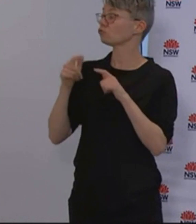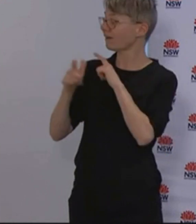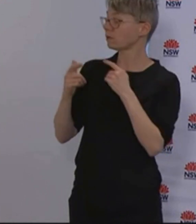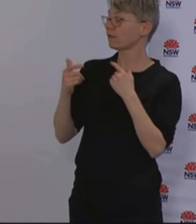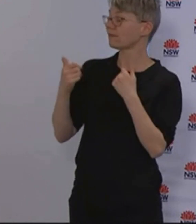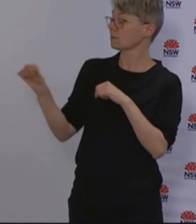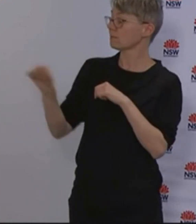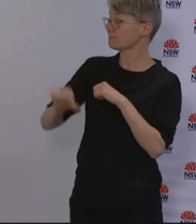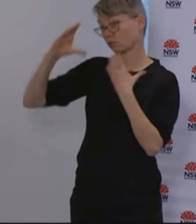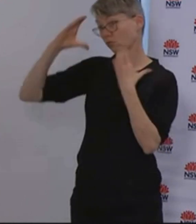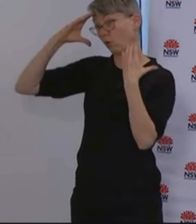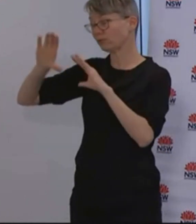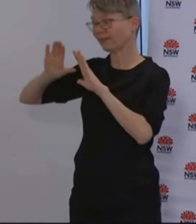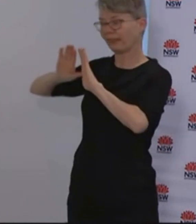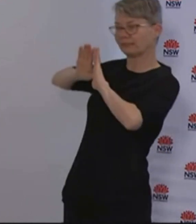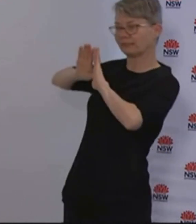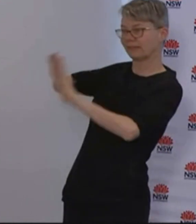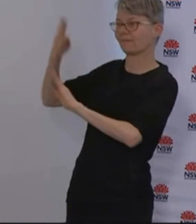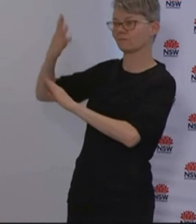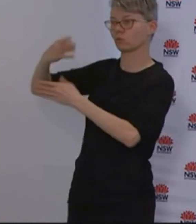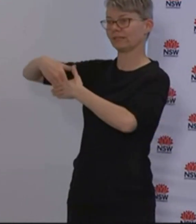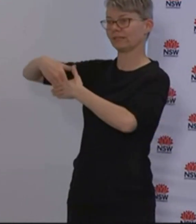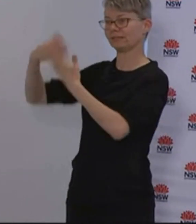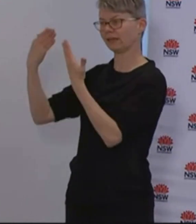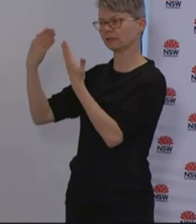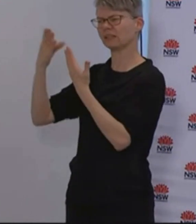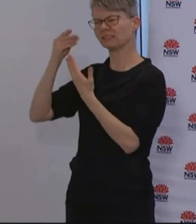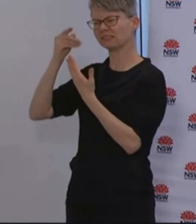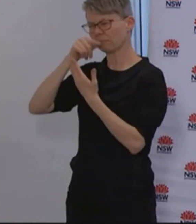been some people allowed out of their hotel quarantine before the